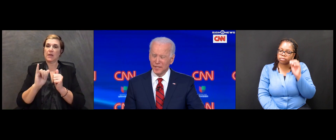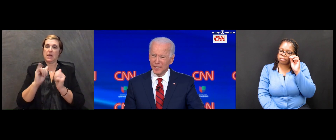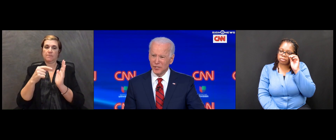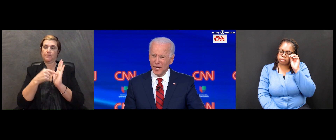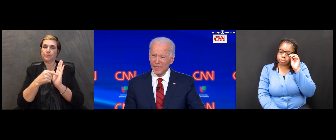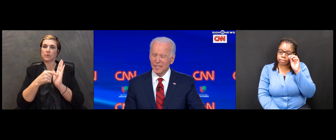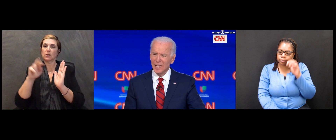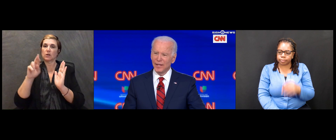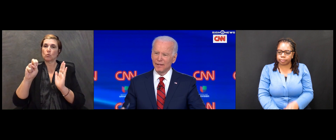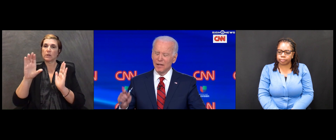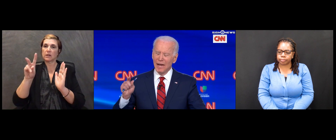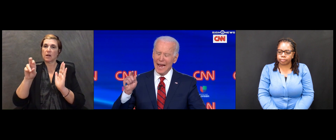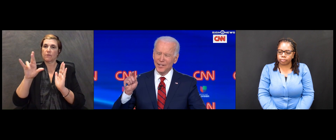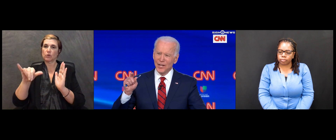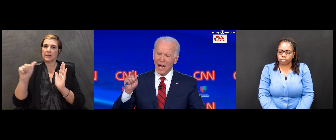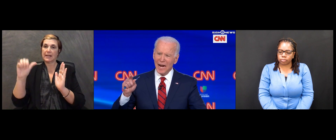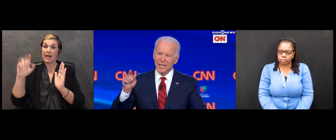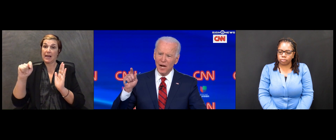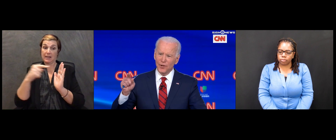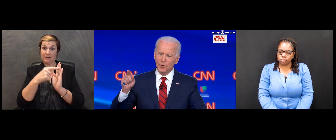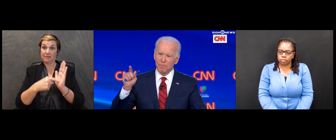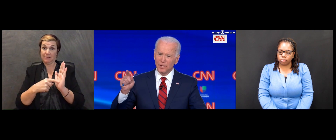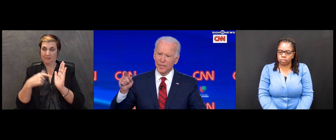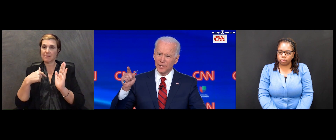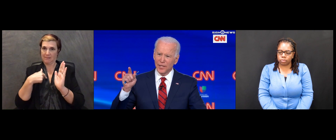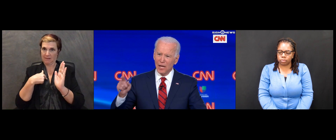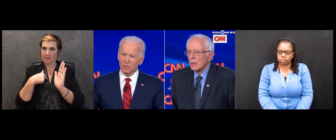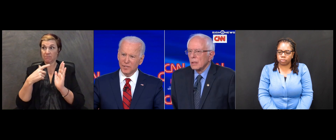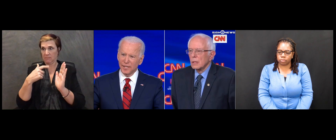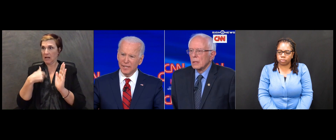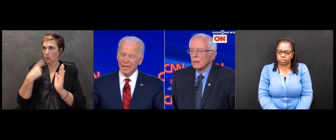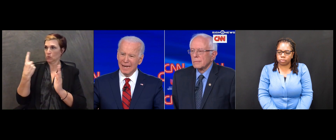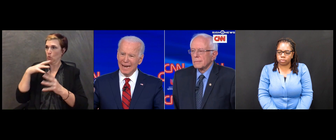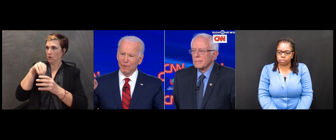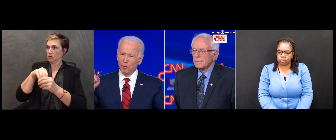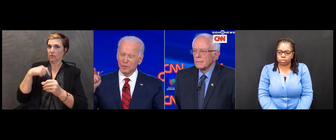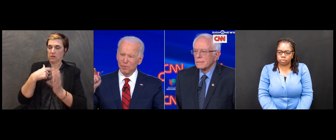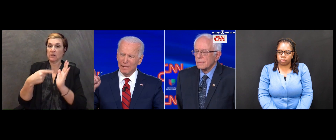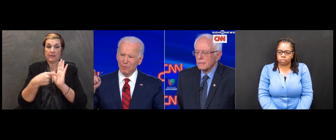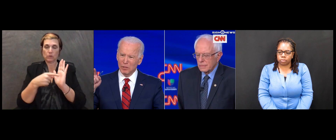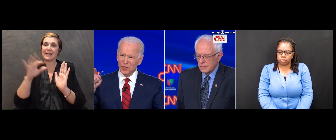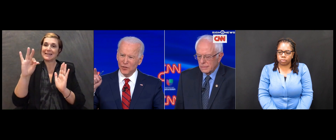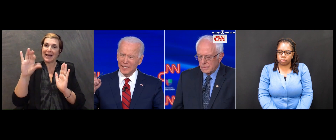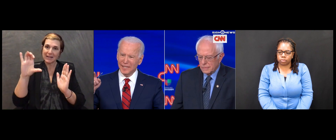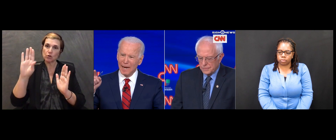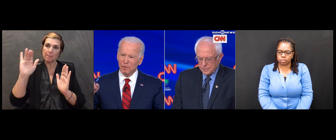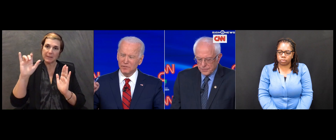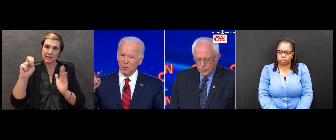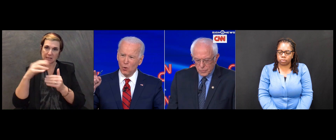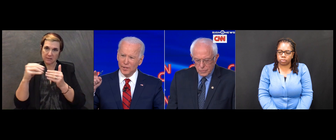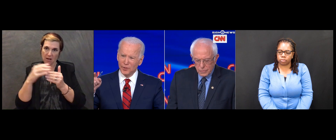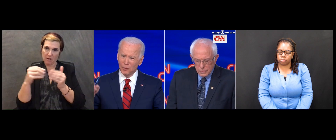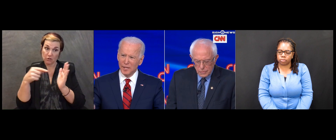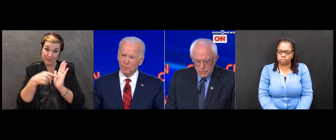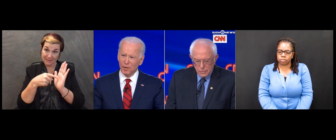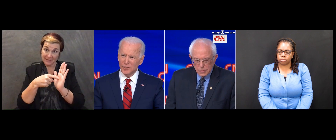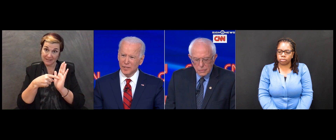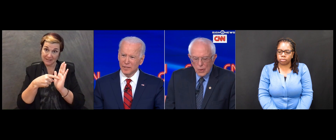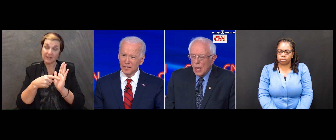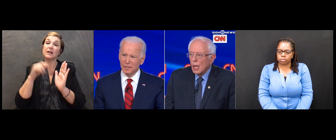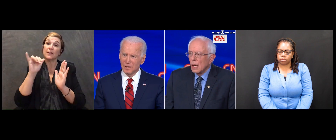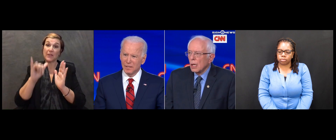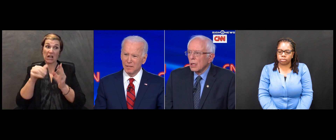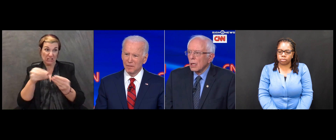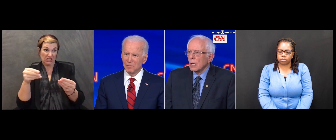three votes to get it changed, that had $900 billion in it and was the thing that kept us from going into a Great